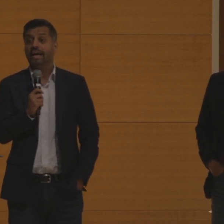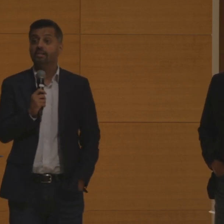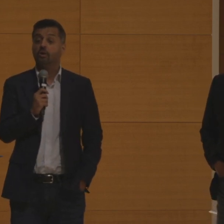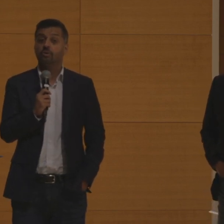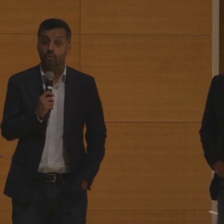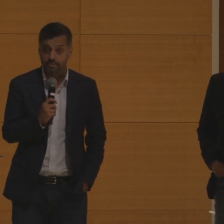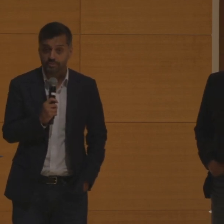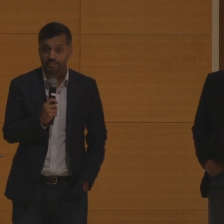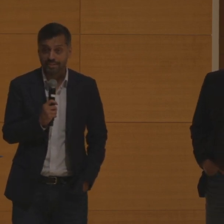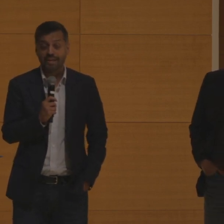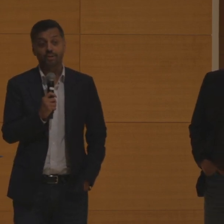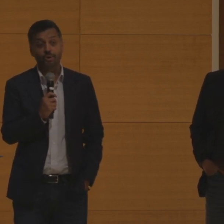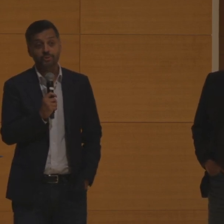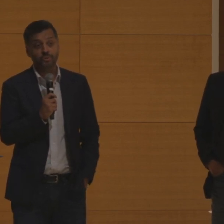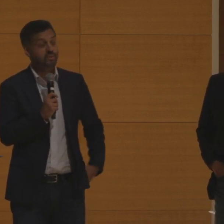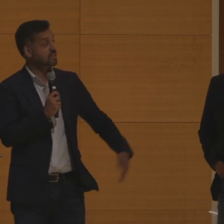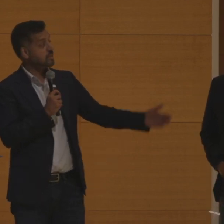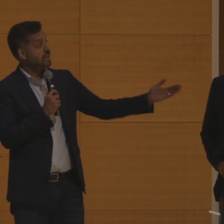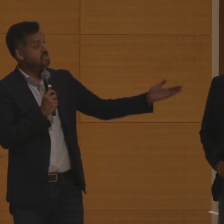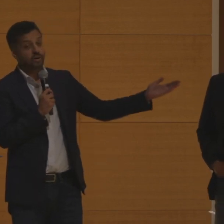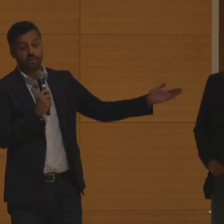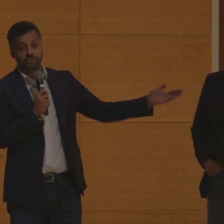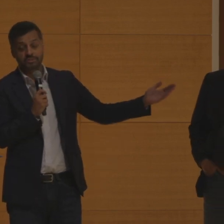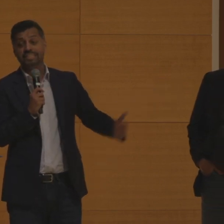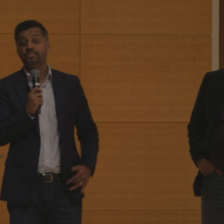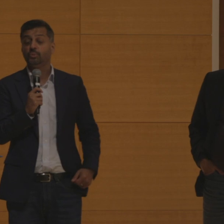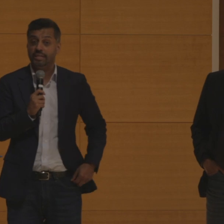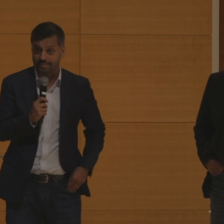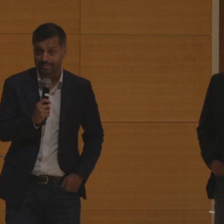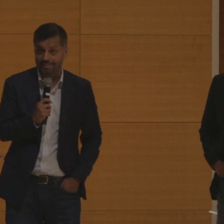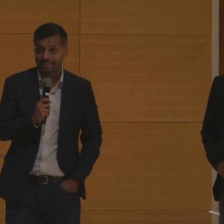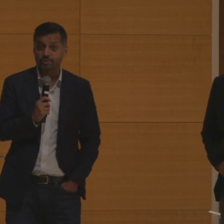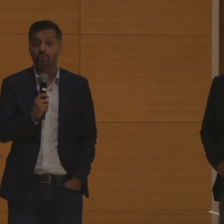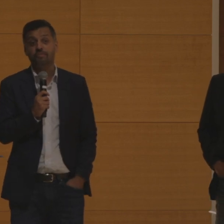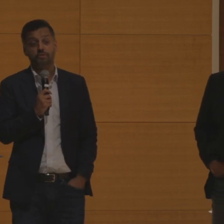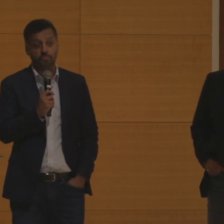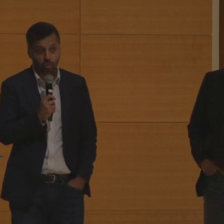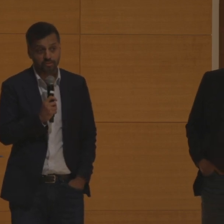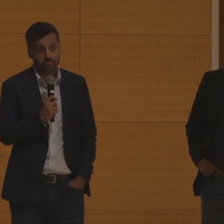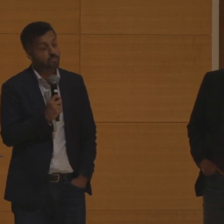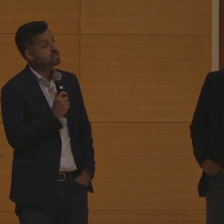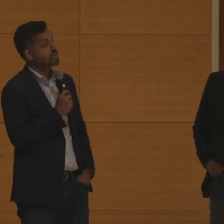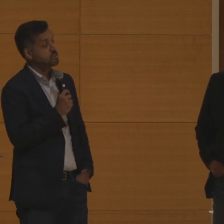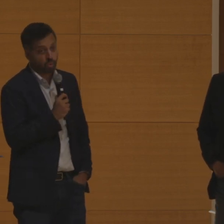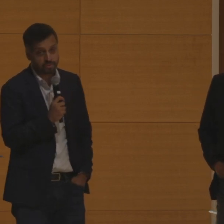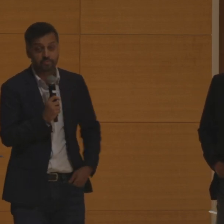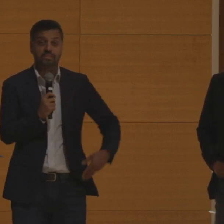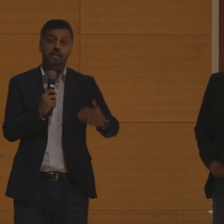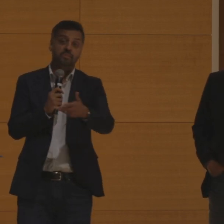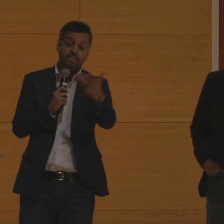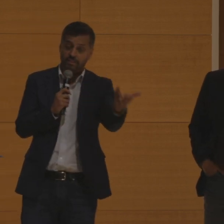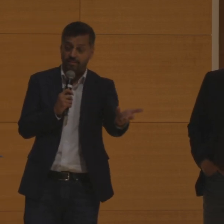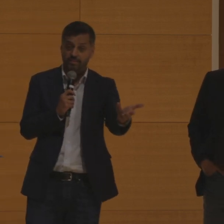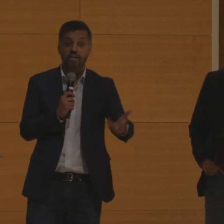stories and our words. And also, these amazing authors need to eat, so you have to support them. The best way to support